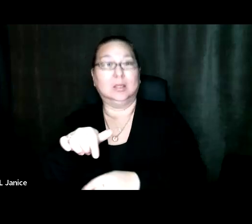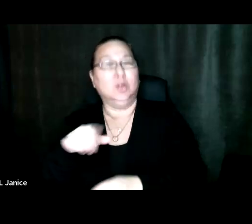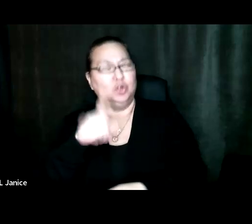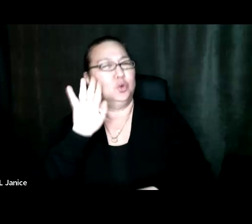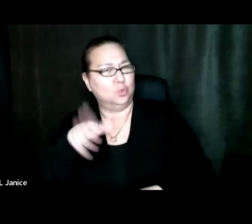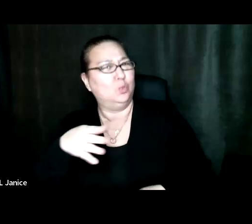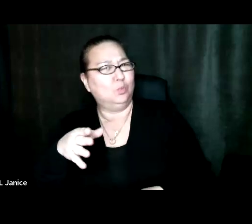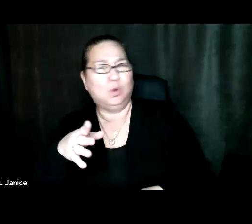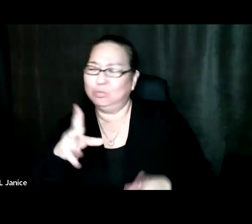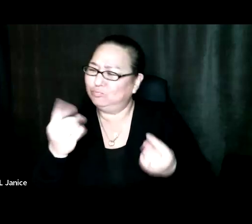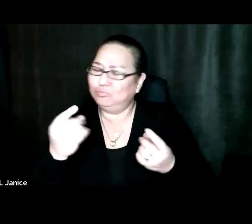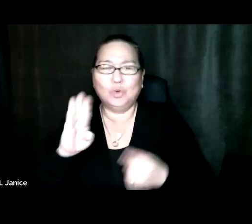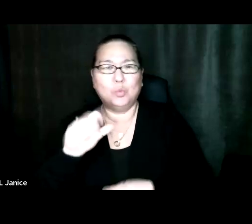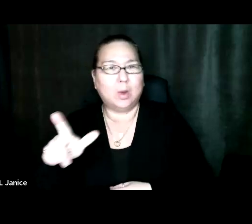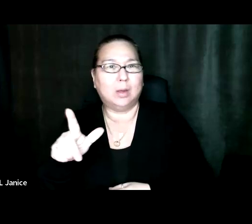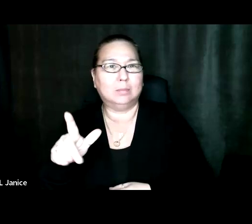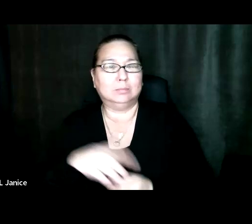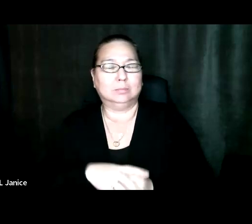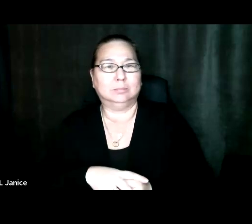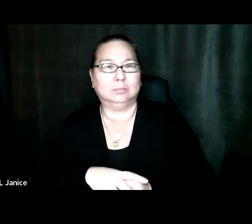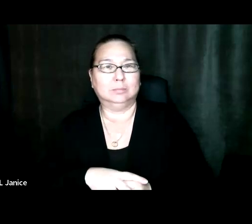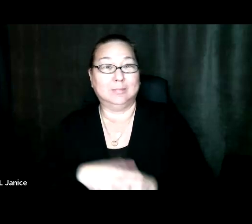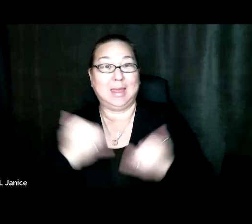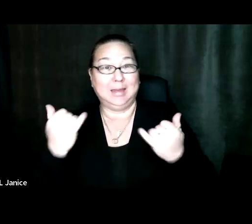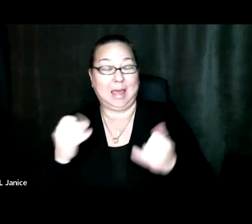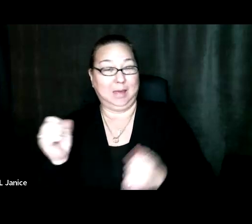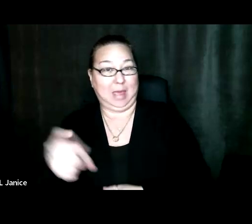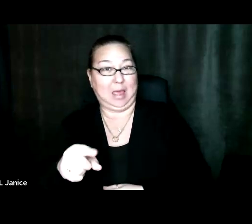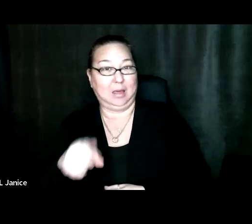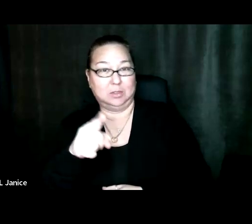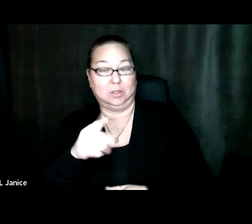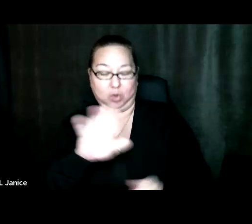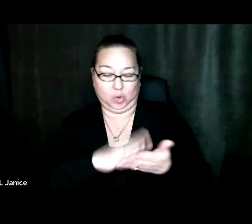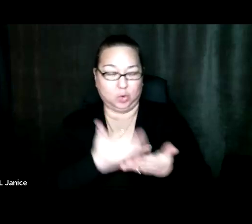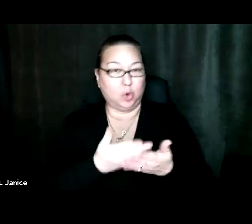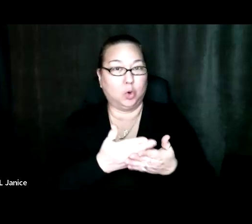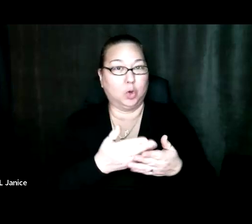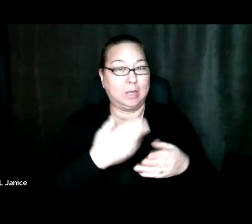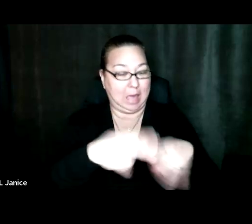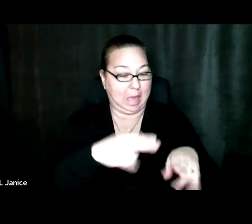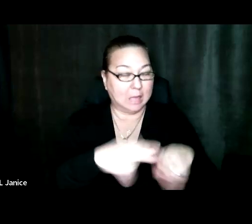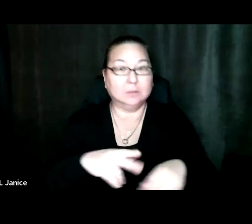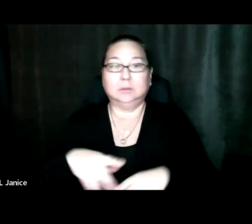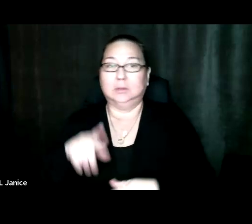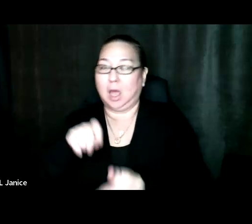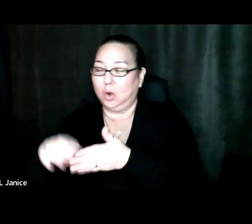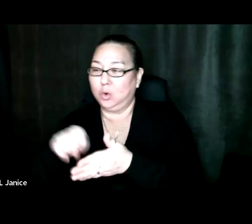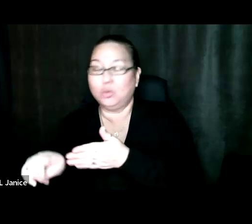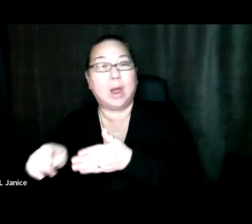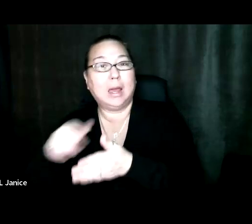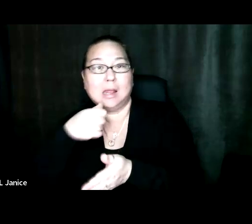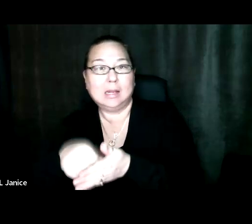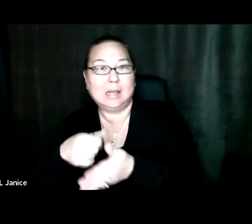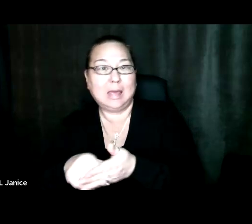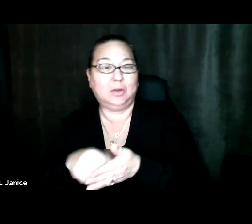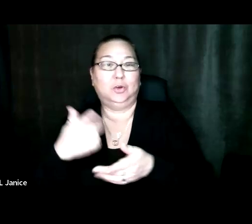barring any unforeseen circumstances. Now, if I asked you to cook scrambled eggs, brush your teeth, and write a letter all within the same 5 minutes, that might